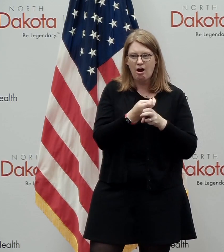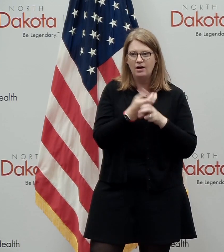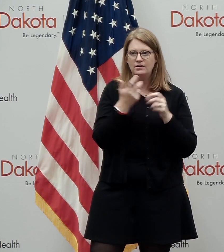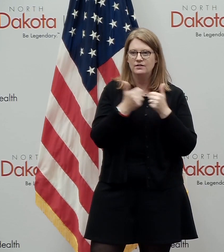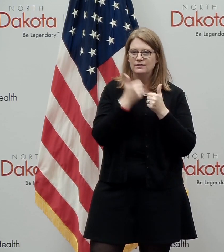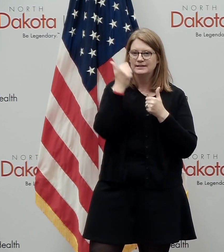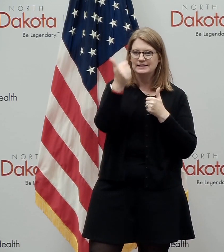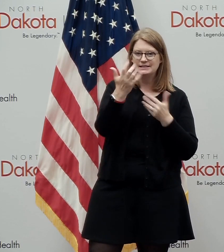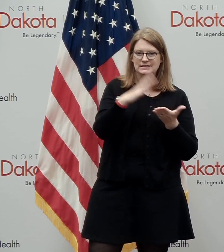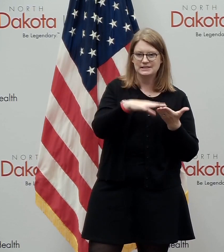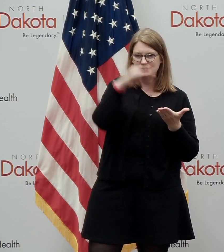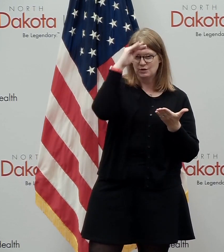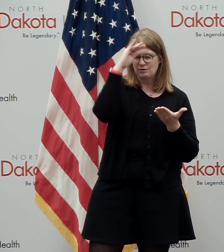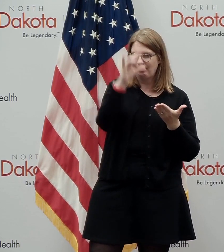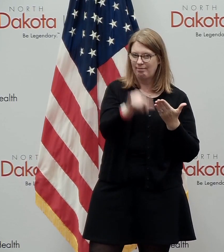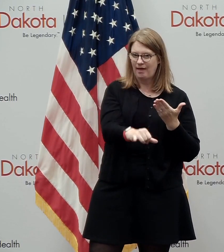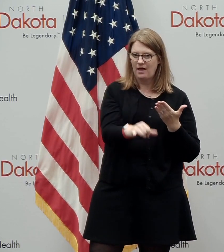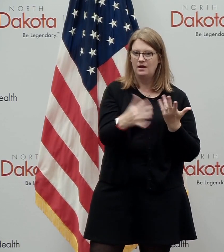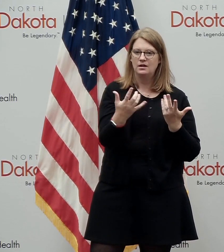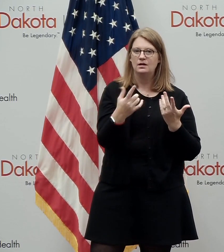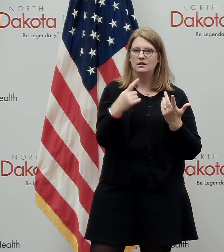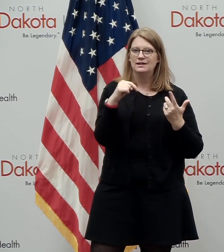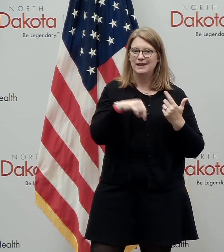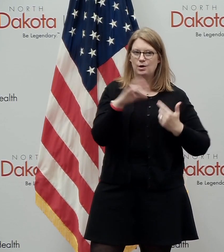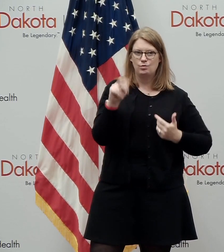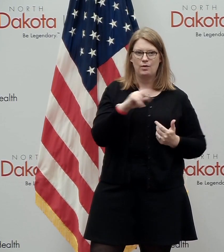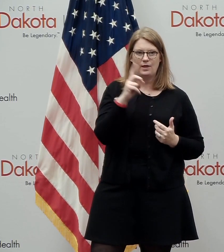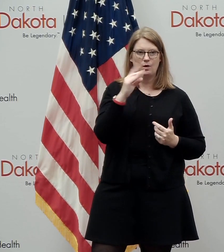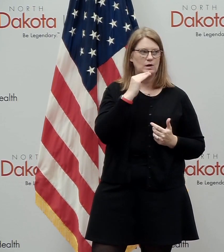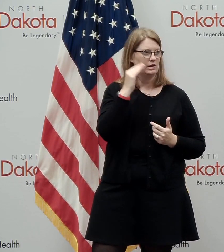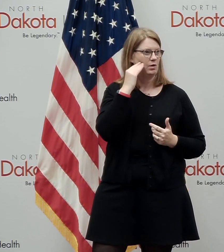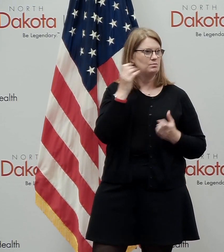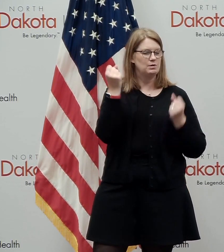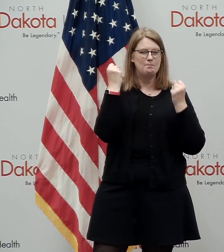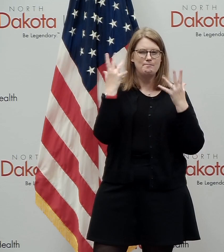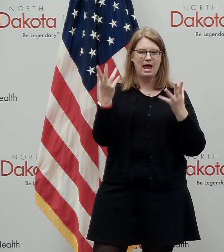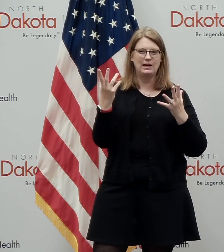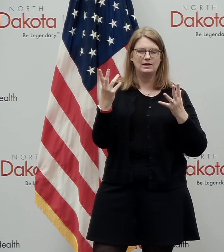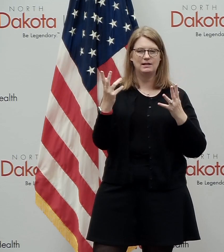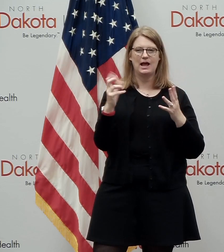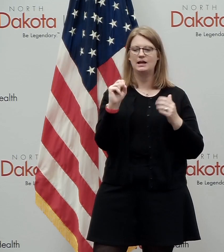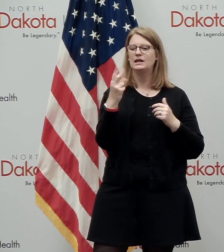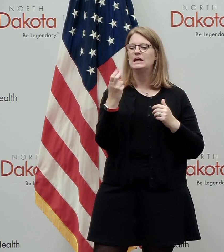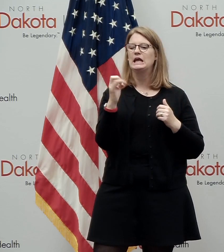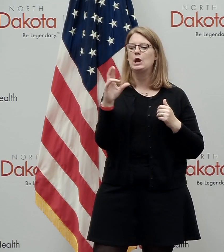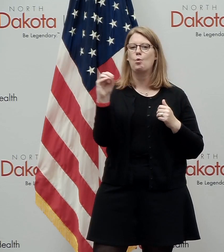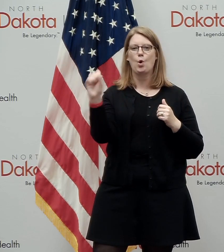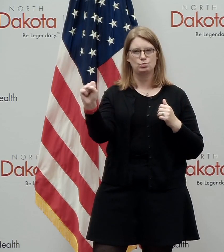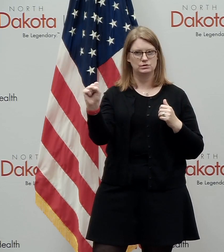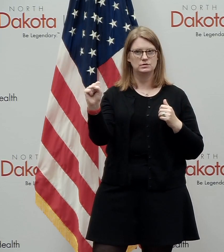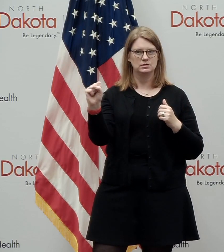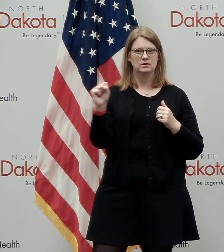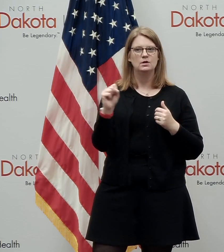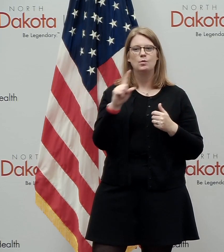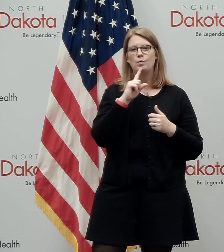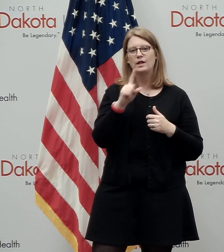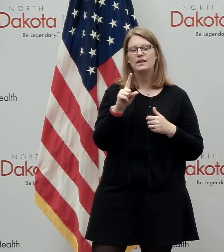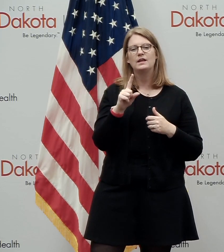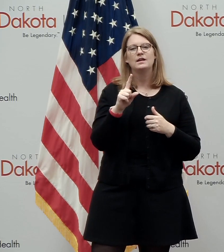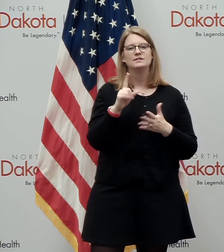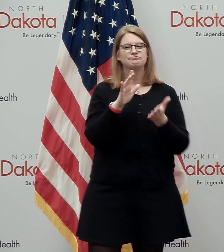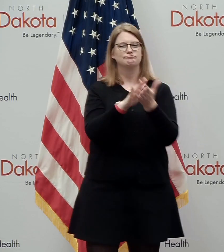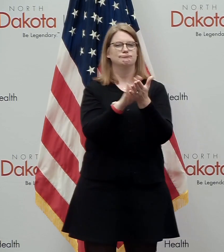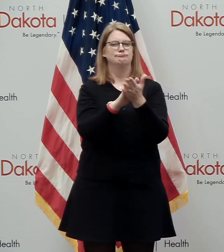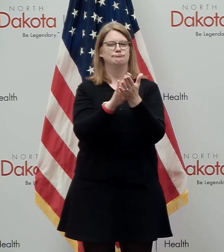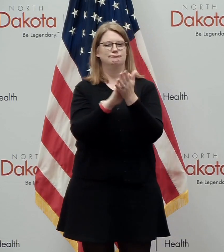distance learning. But we know that North Dakota is home to a lot of superheroes, and we all can do the work to stop and slow the spread. But we want to give